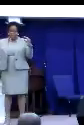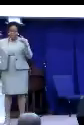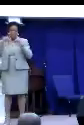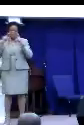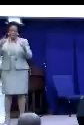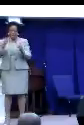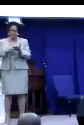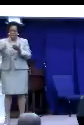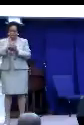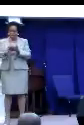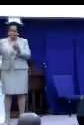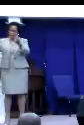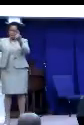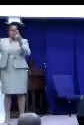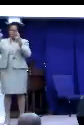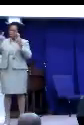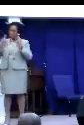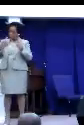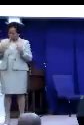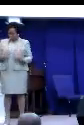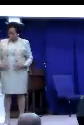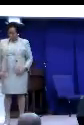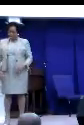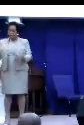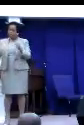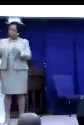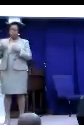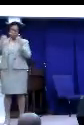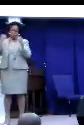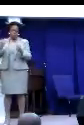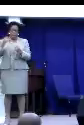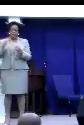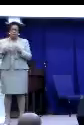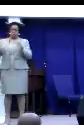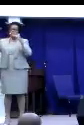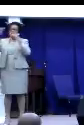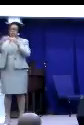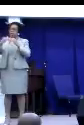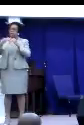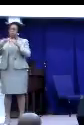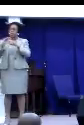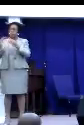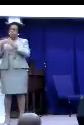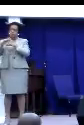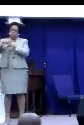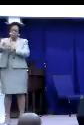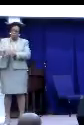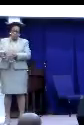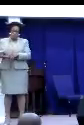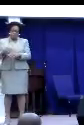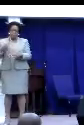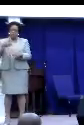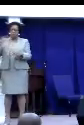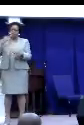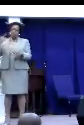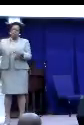Holy Spirit will come on you, and the power of the Most High will overshadow you. And